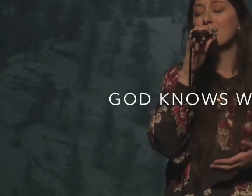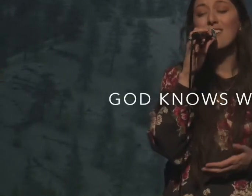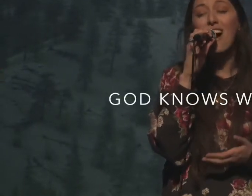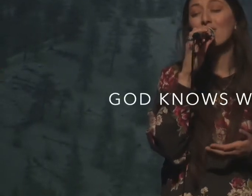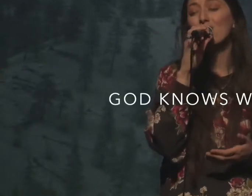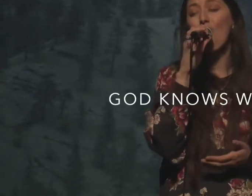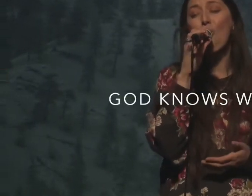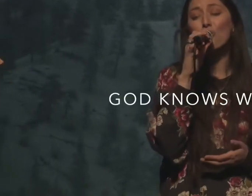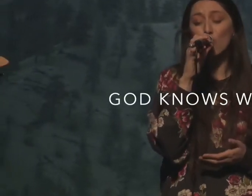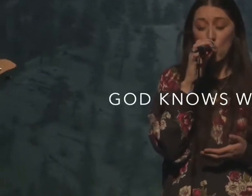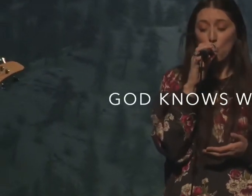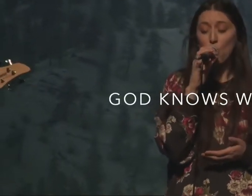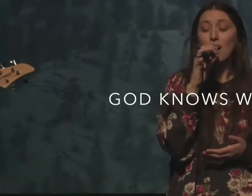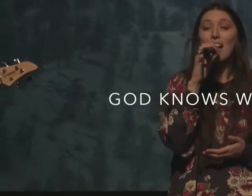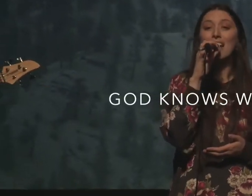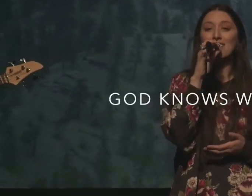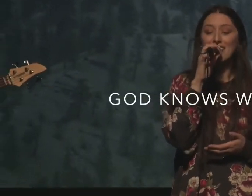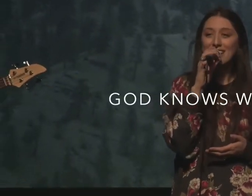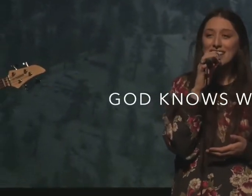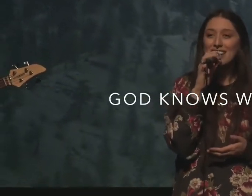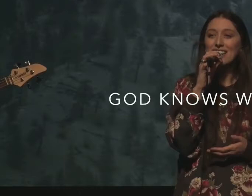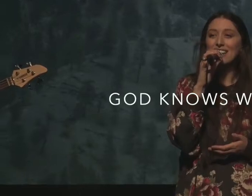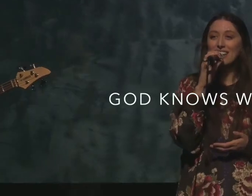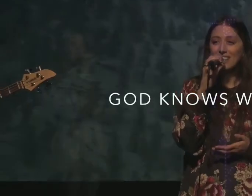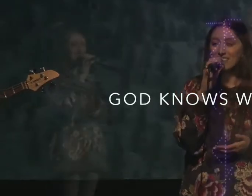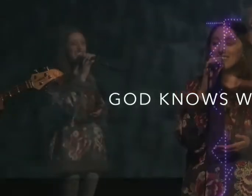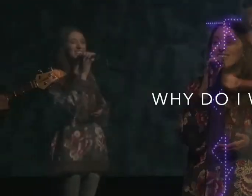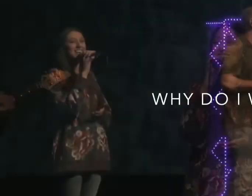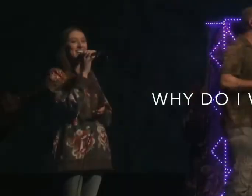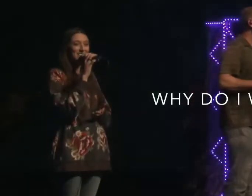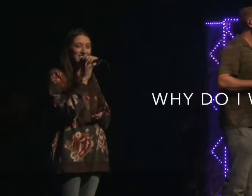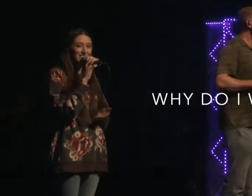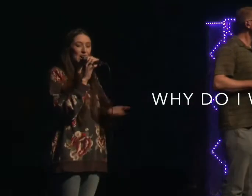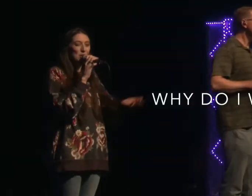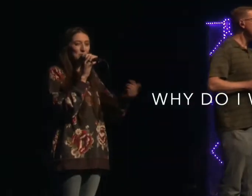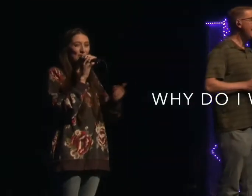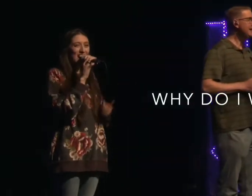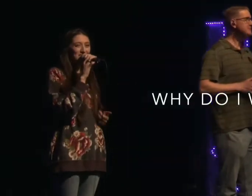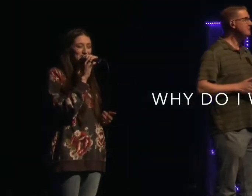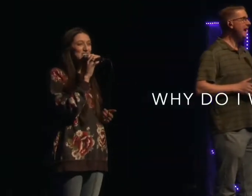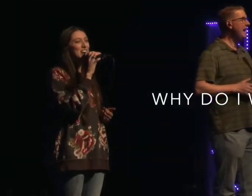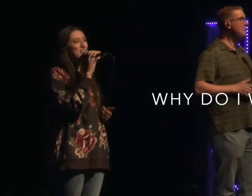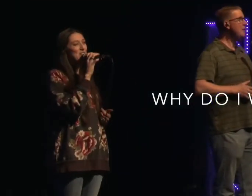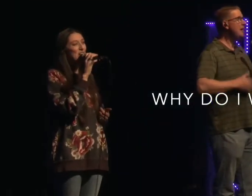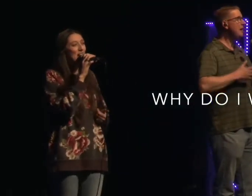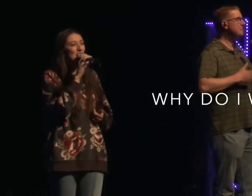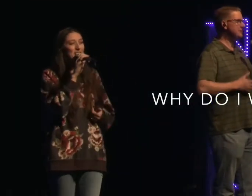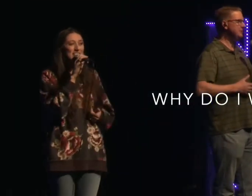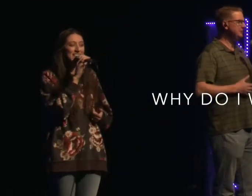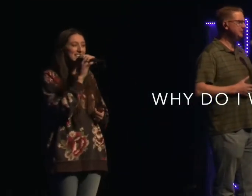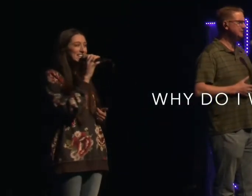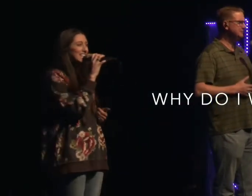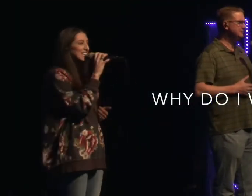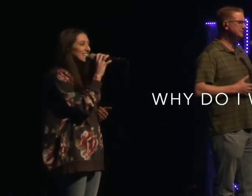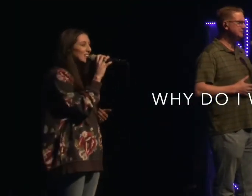worry? God knows what I need. Sing it again. What do I